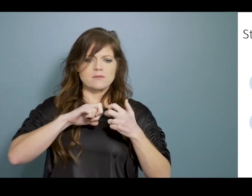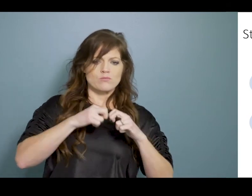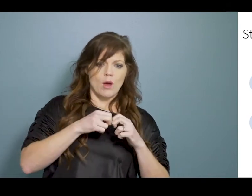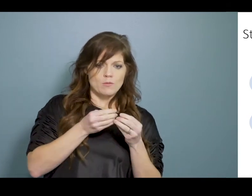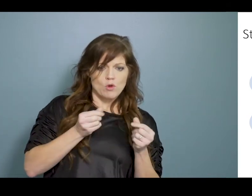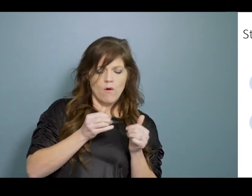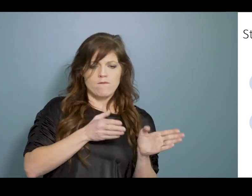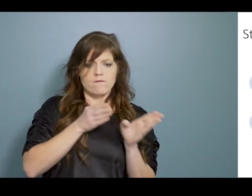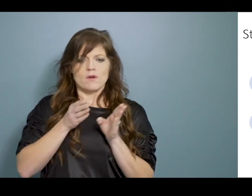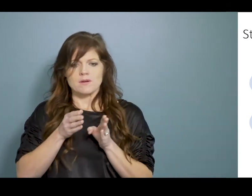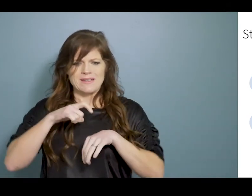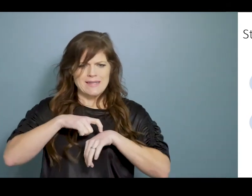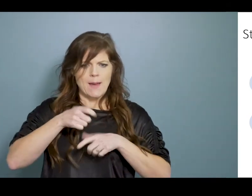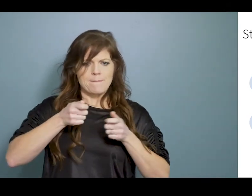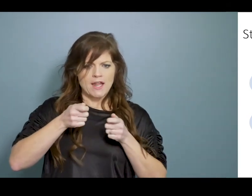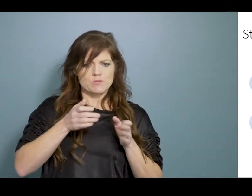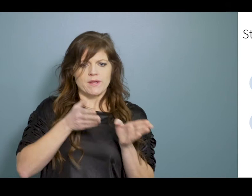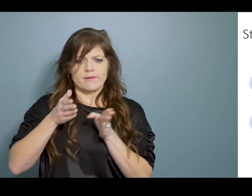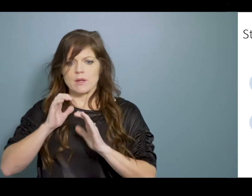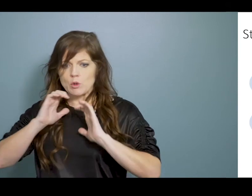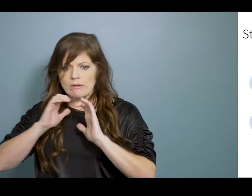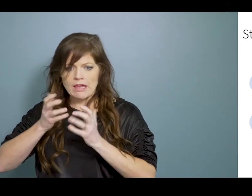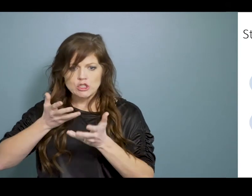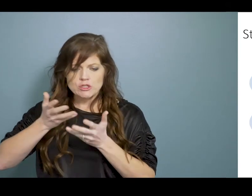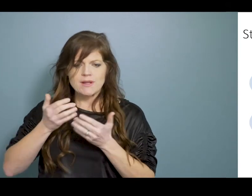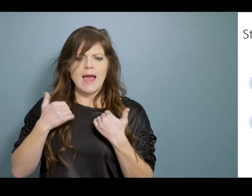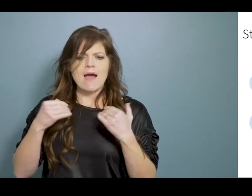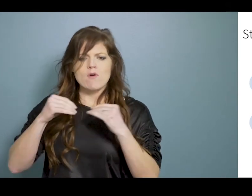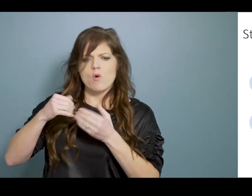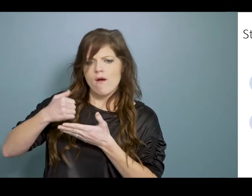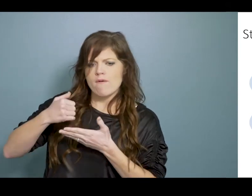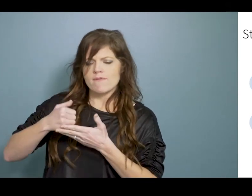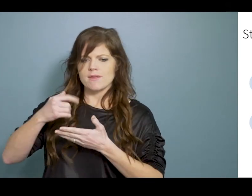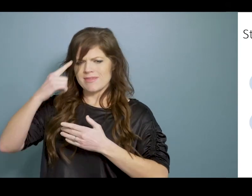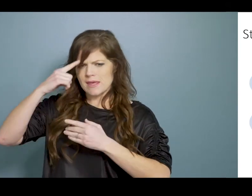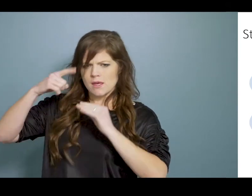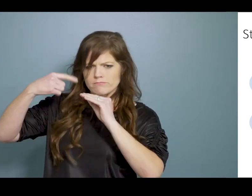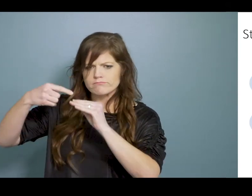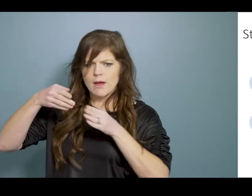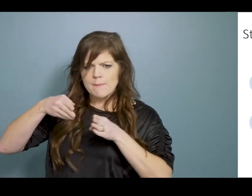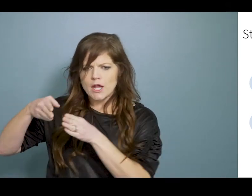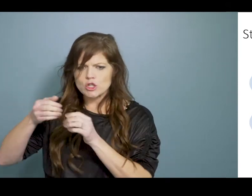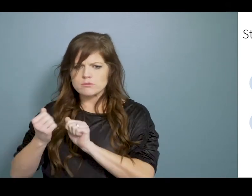communication, time management, helpful thinking patterns, and healthy lifestyle.